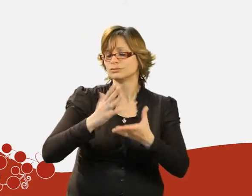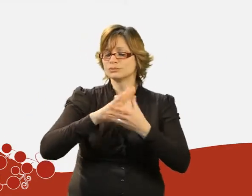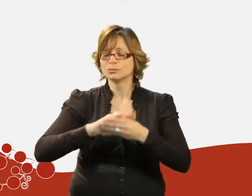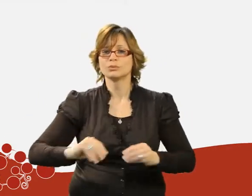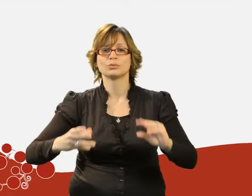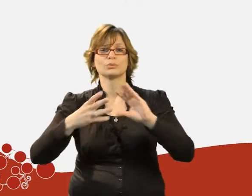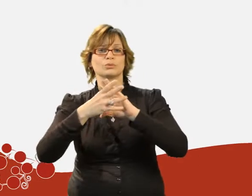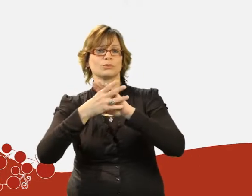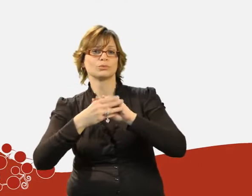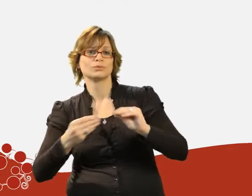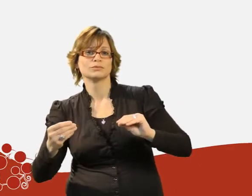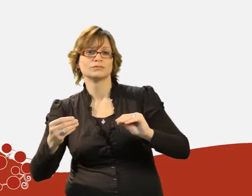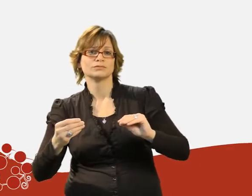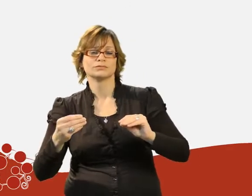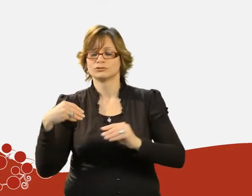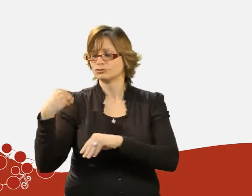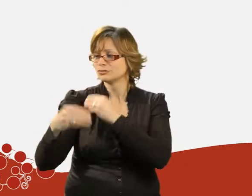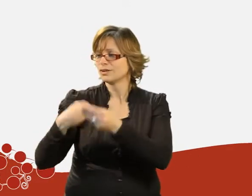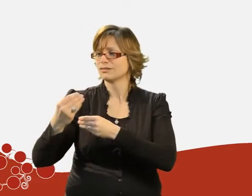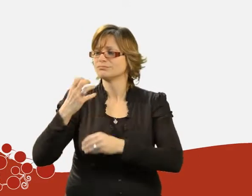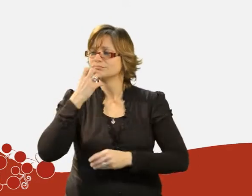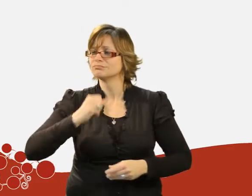poetry, stories, traditions,